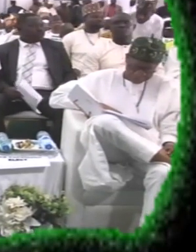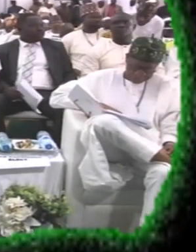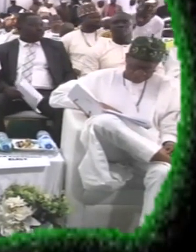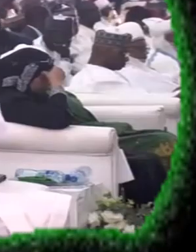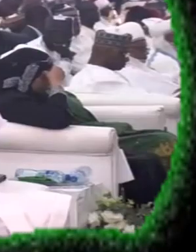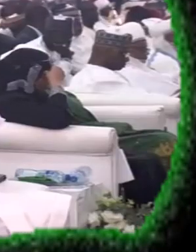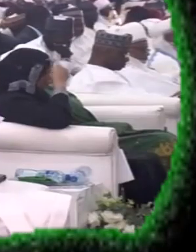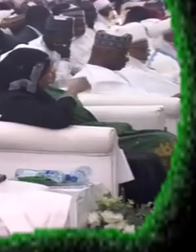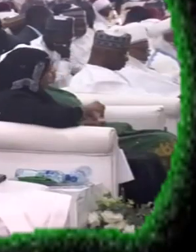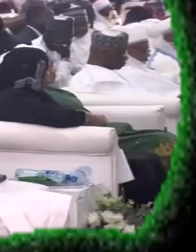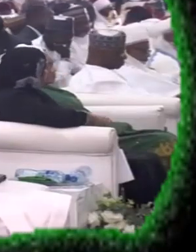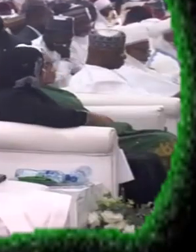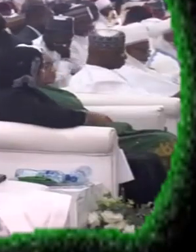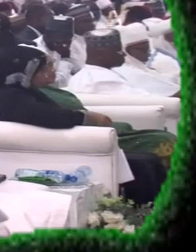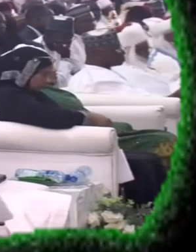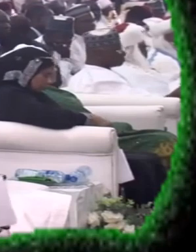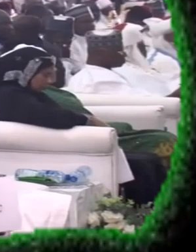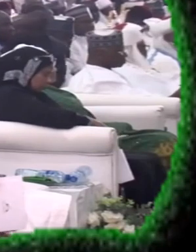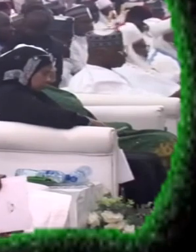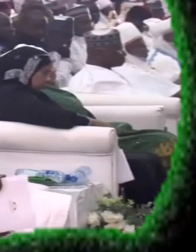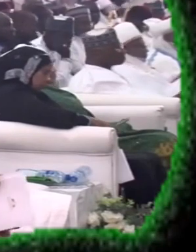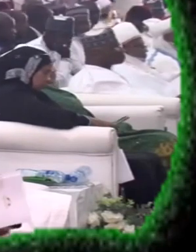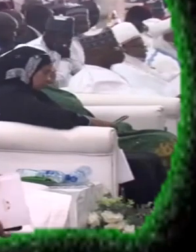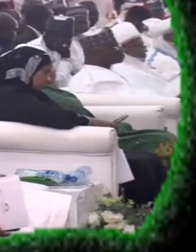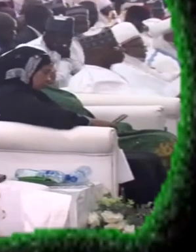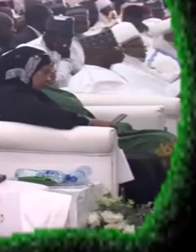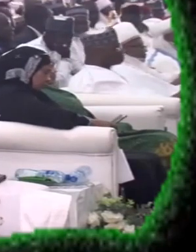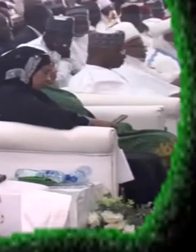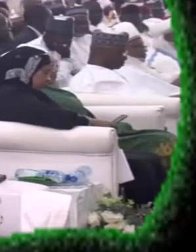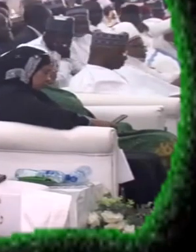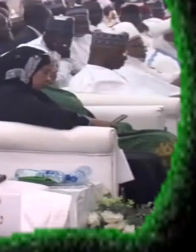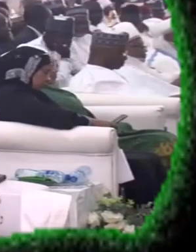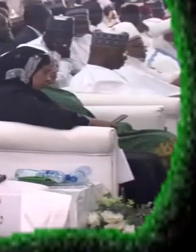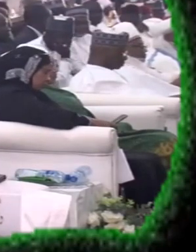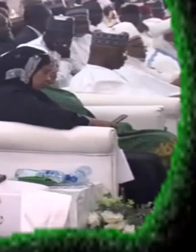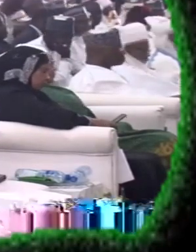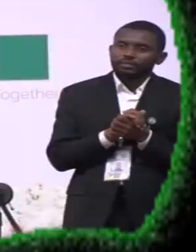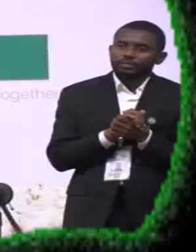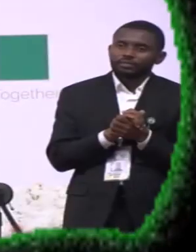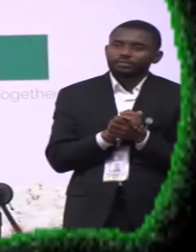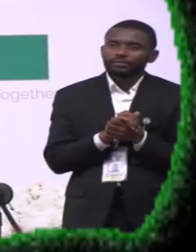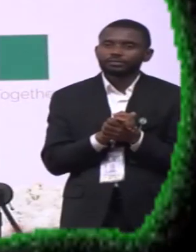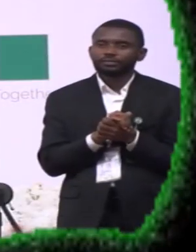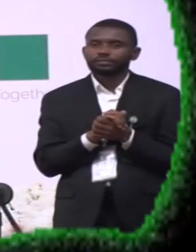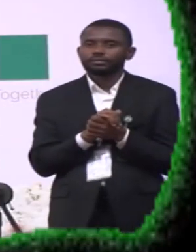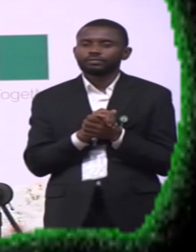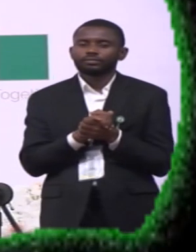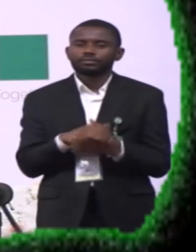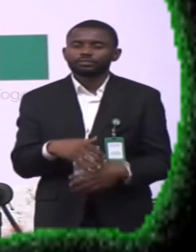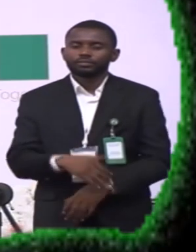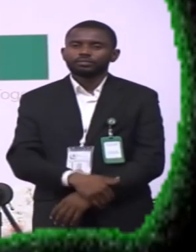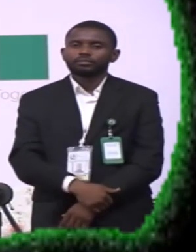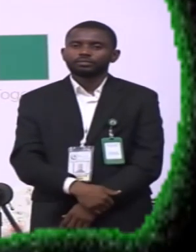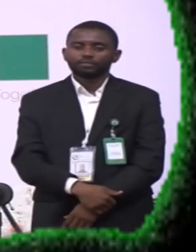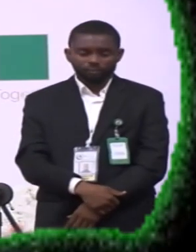Kindly permit me to start by noting that my remarks will comprise of 5 points,